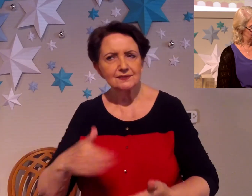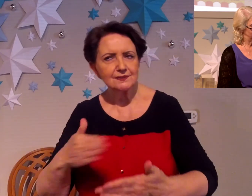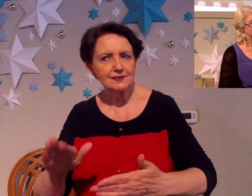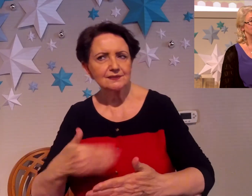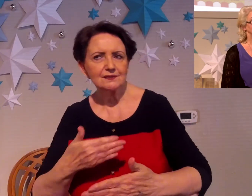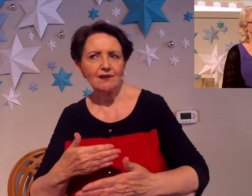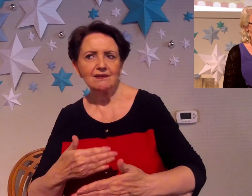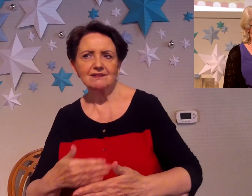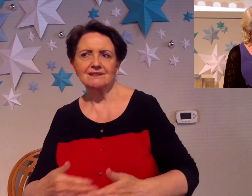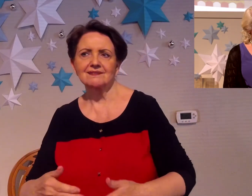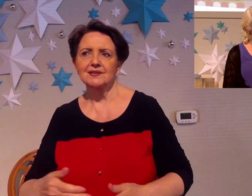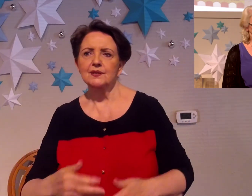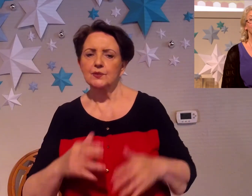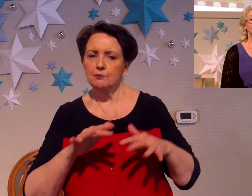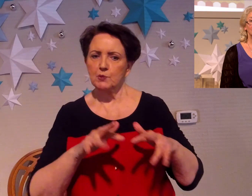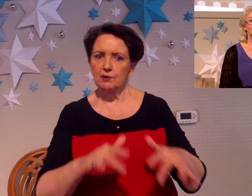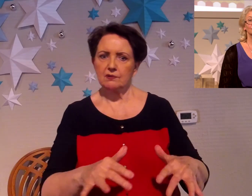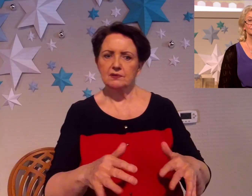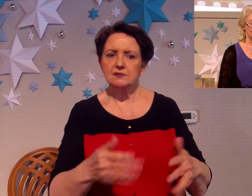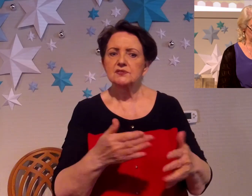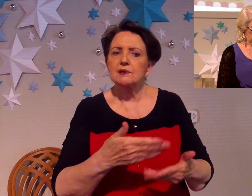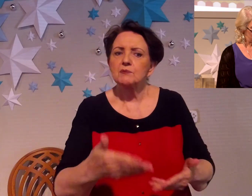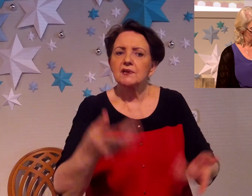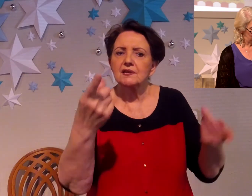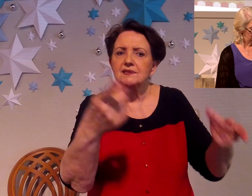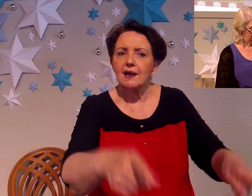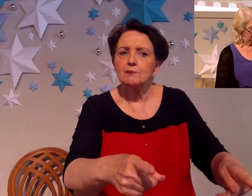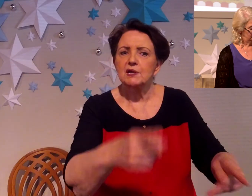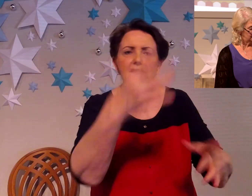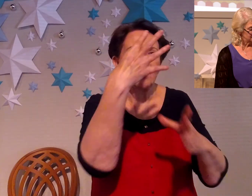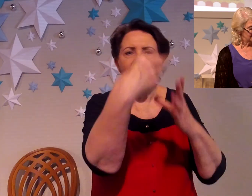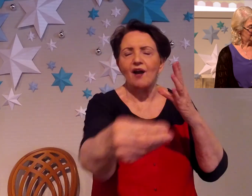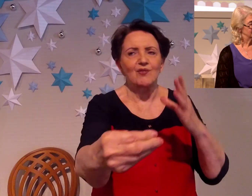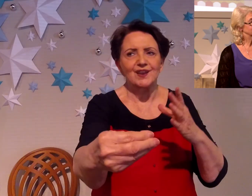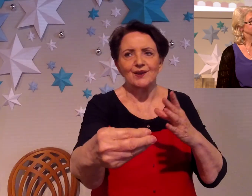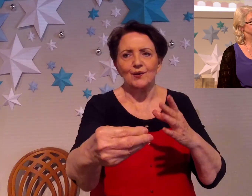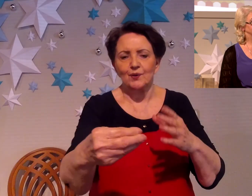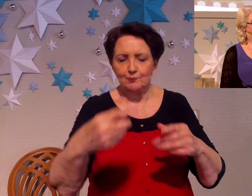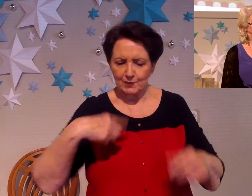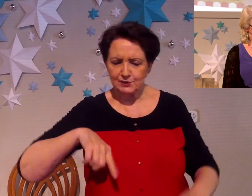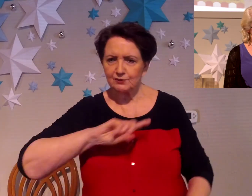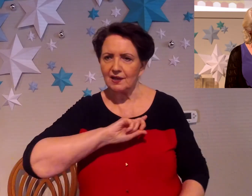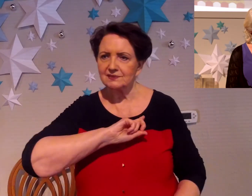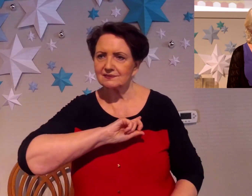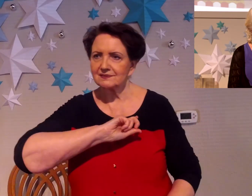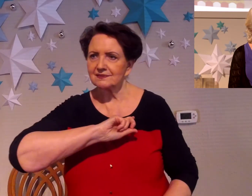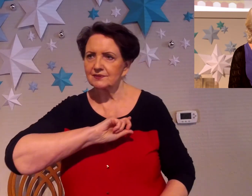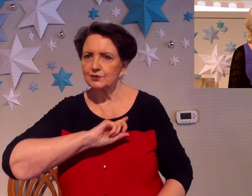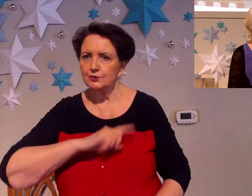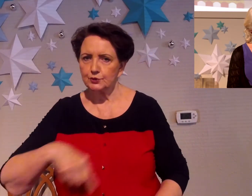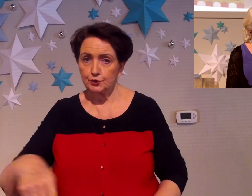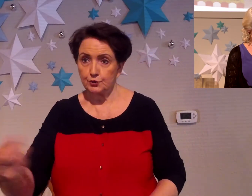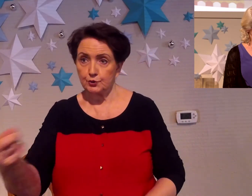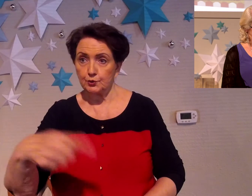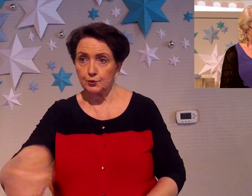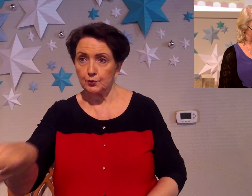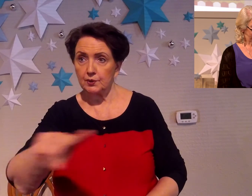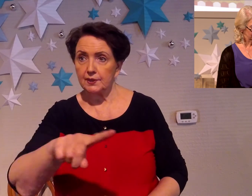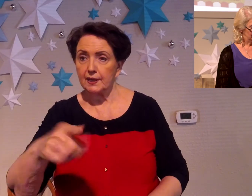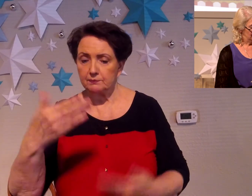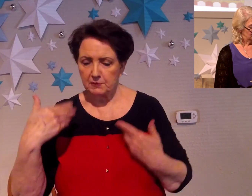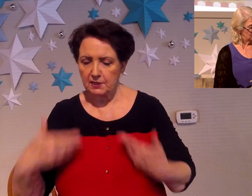has happened, not out there somewhere, but to us, to you and